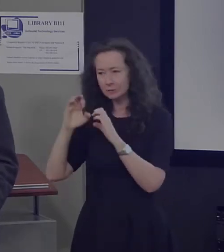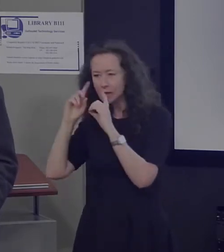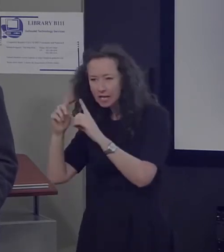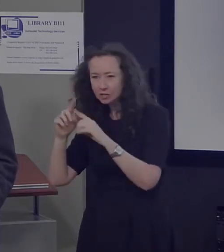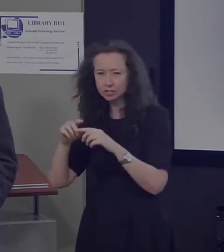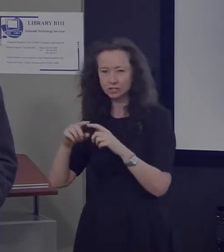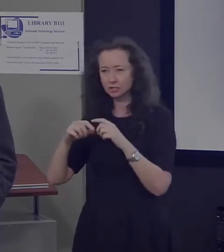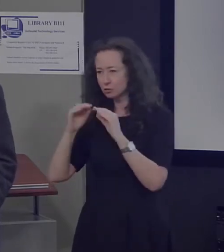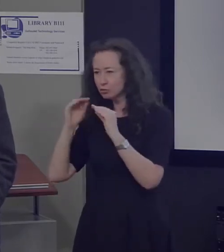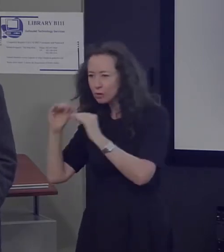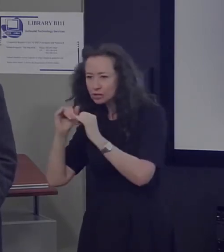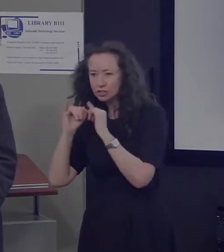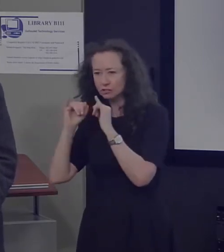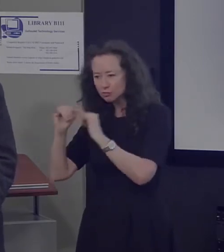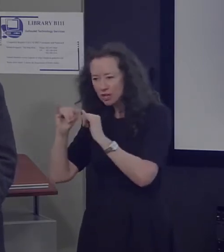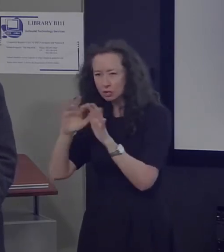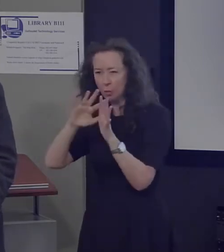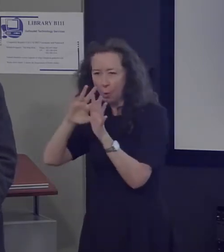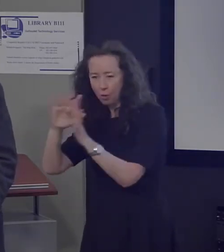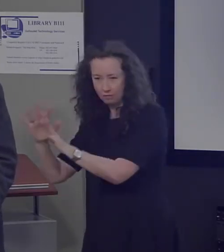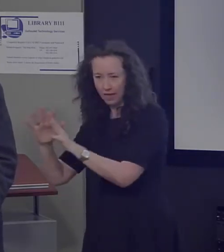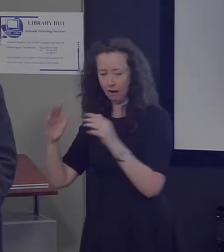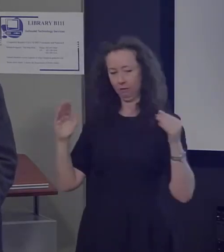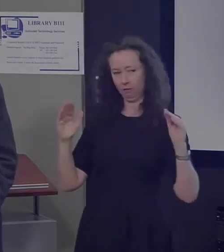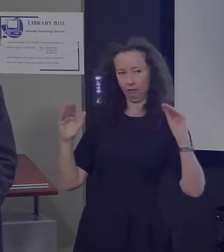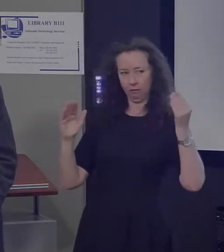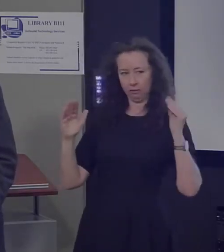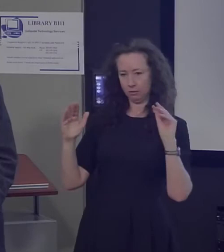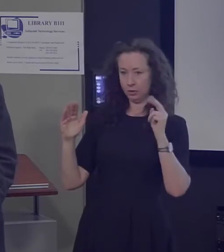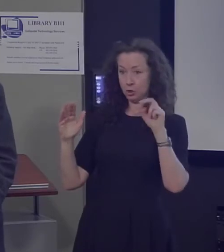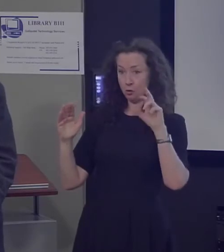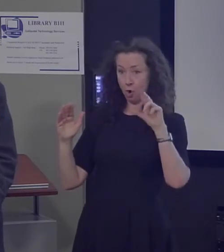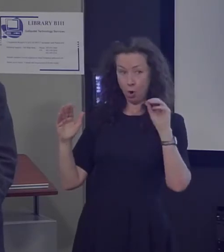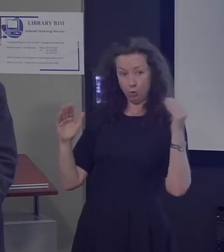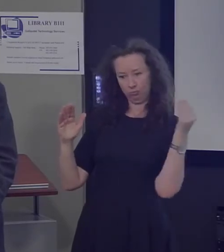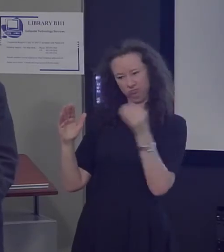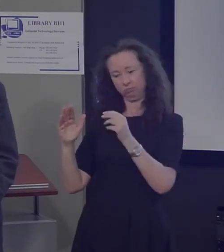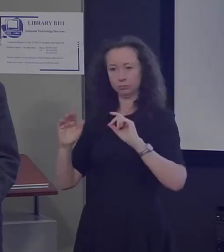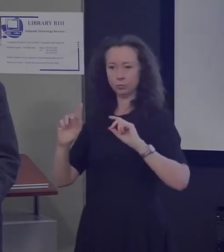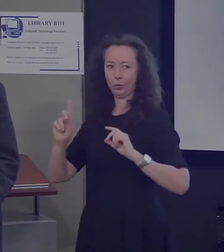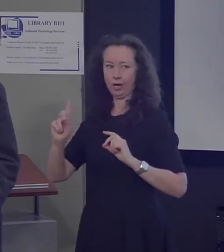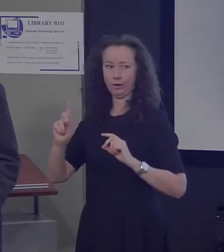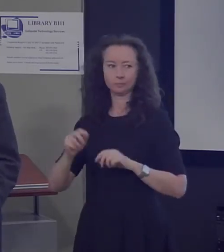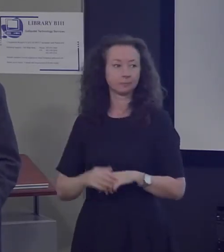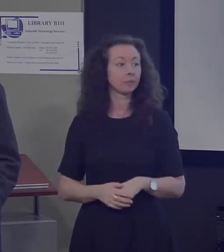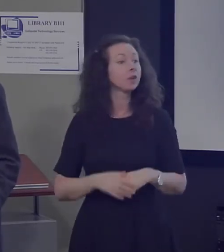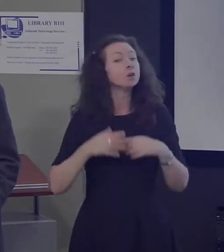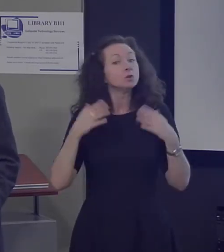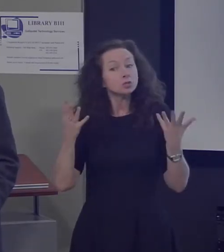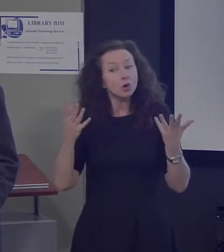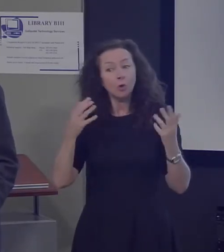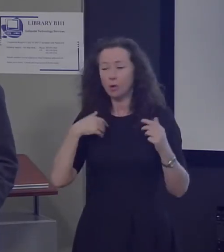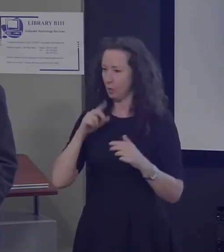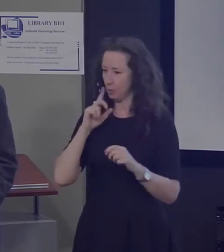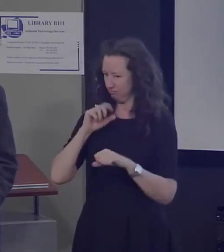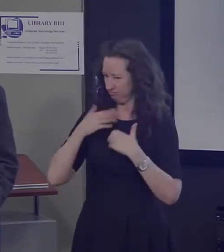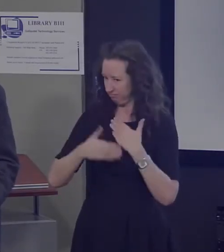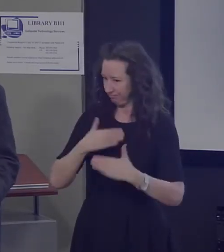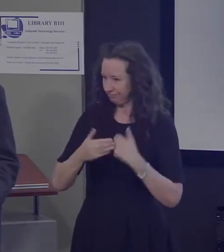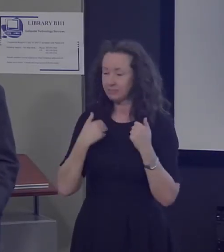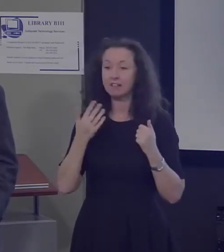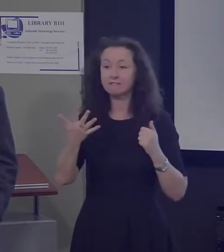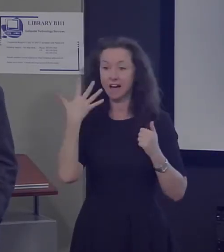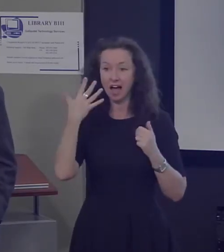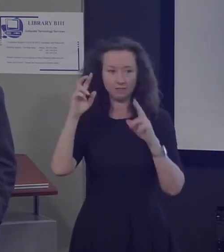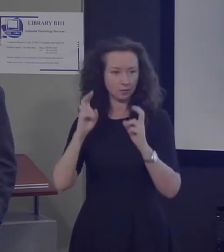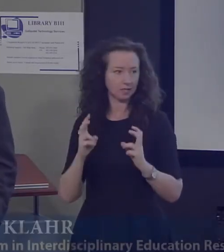education, instruction, all those topics. So, to begin, I have 5 topics in this talk. The